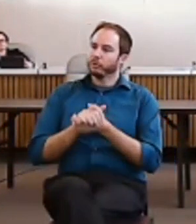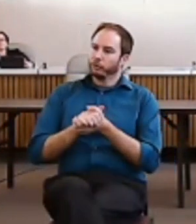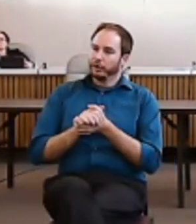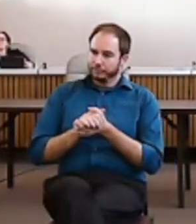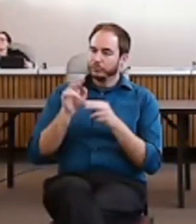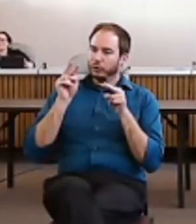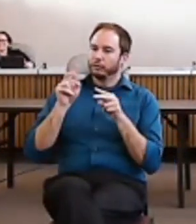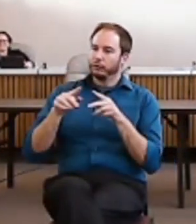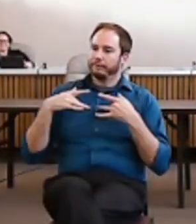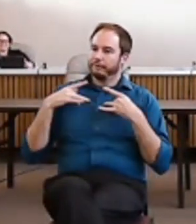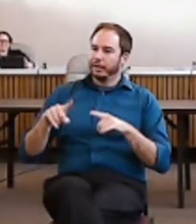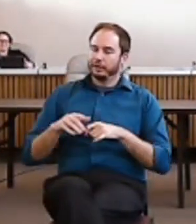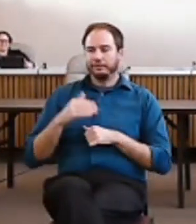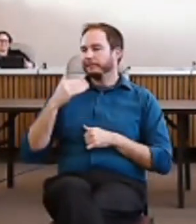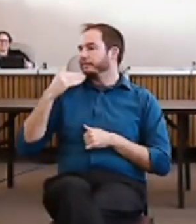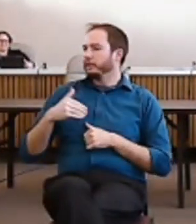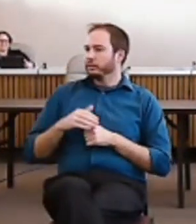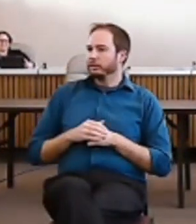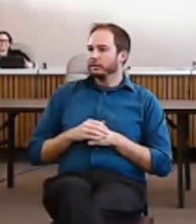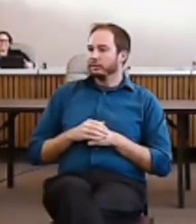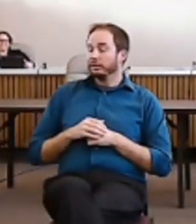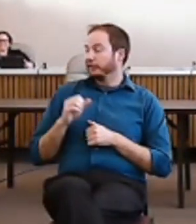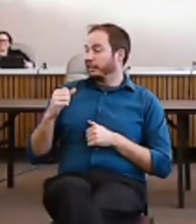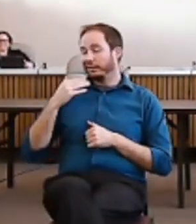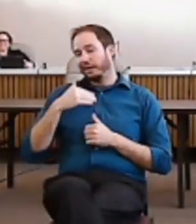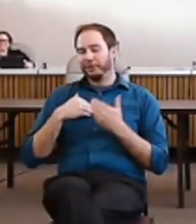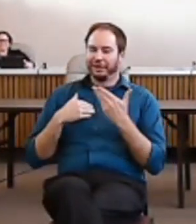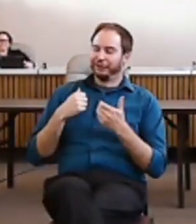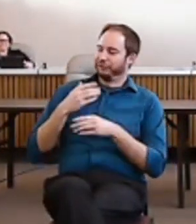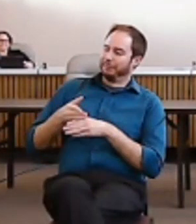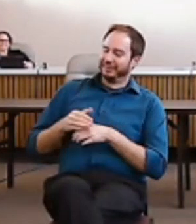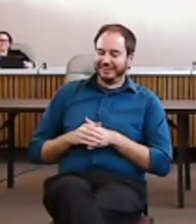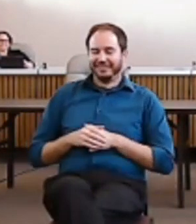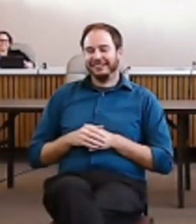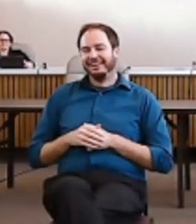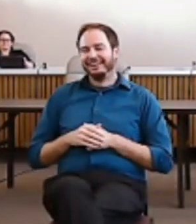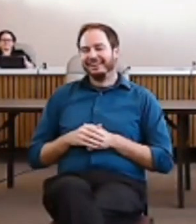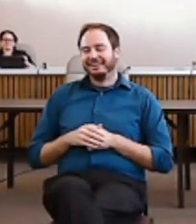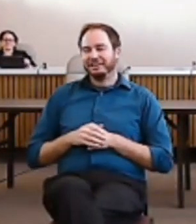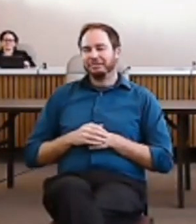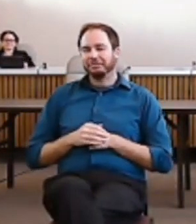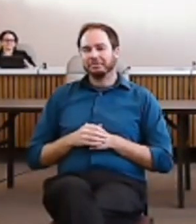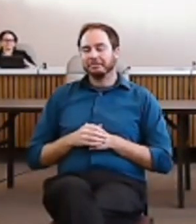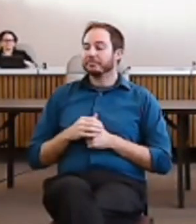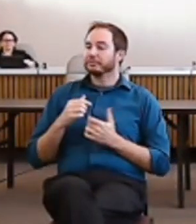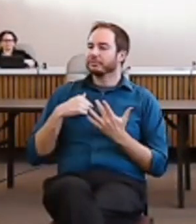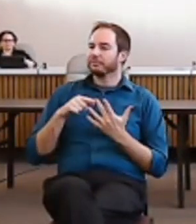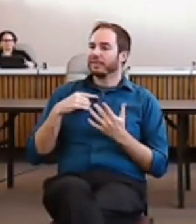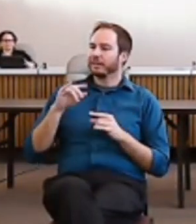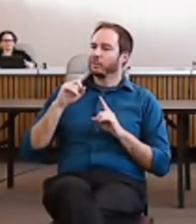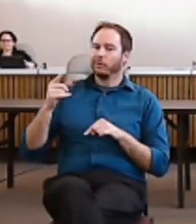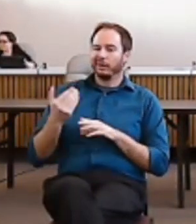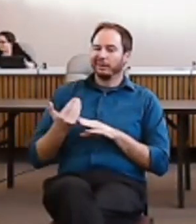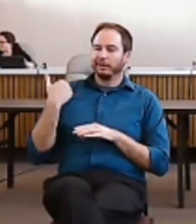Congratulations. Look forward to the events. Yeah, thank you. I was for all at that you your, do. yeah, Yeah. sorry, didn't mean to cut you off. I was at your